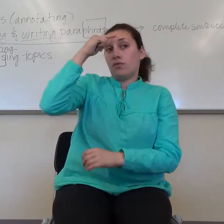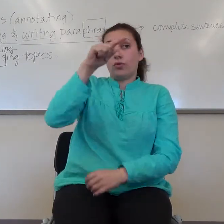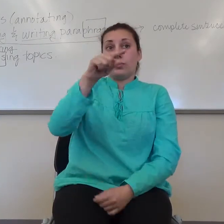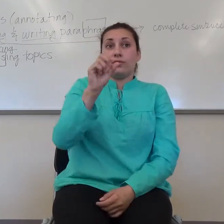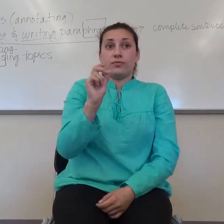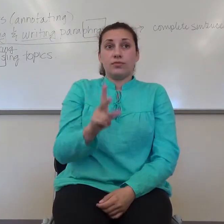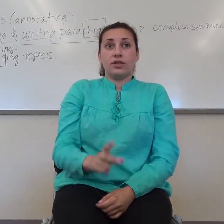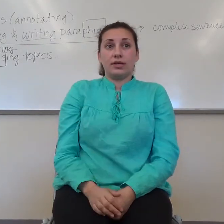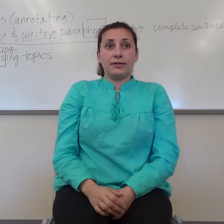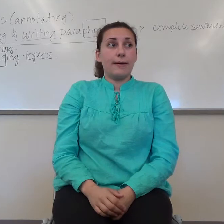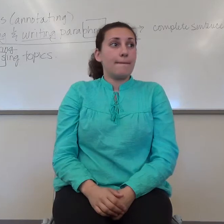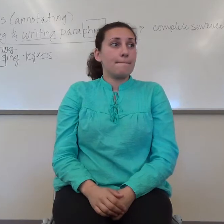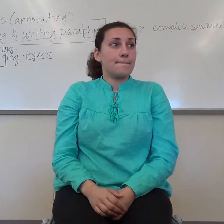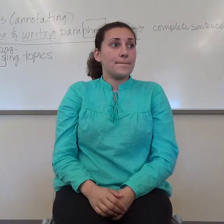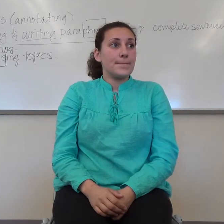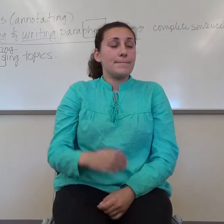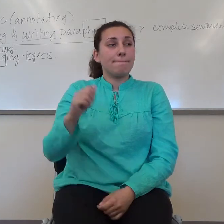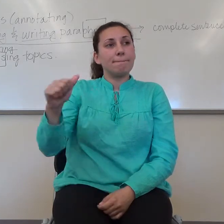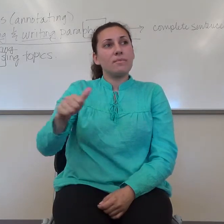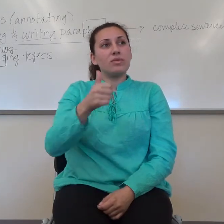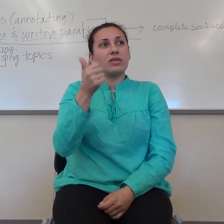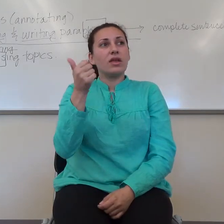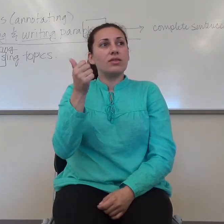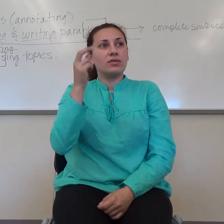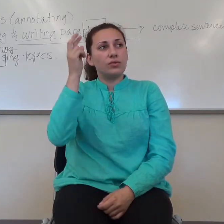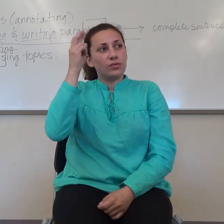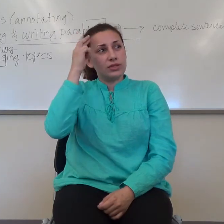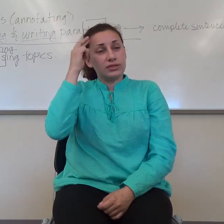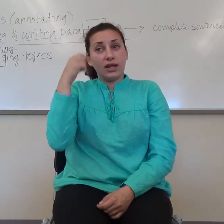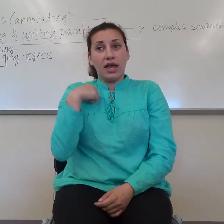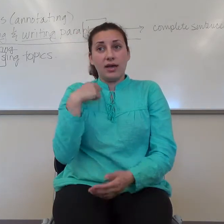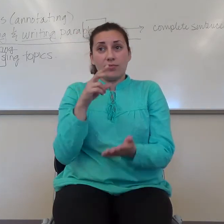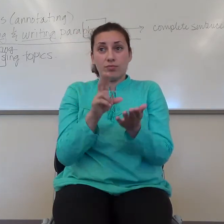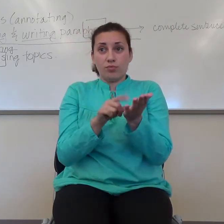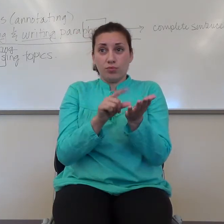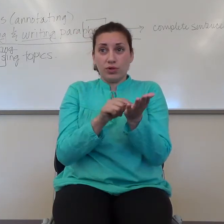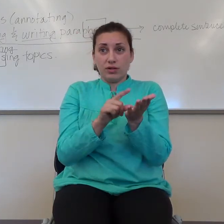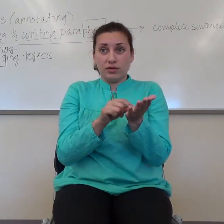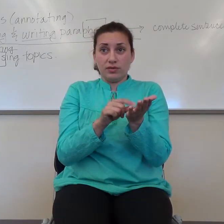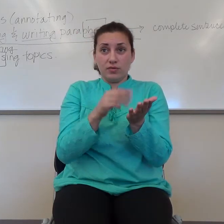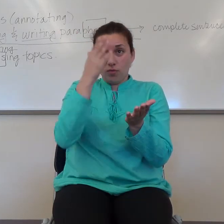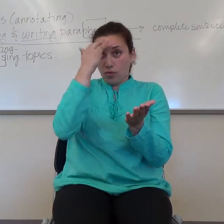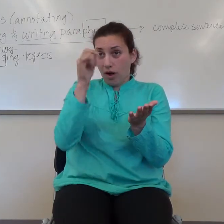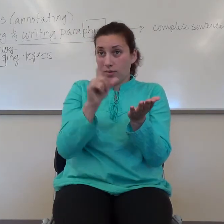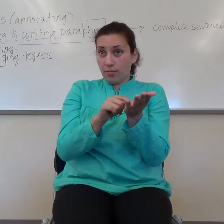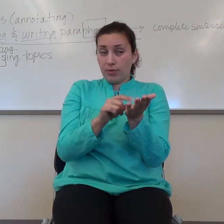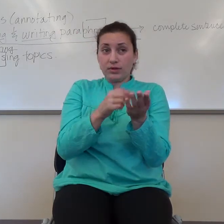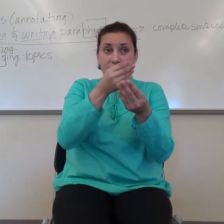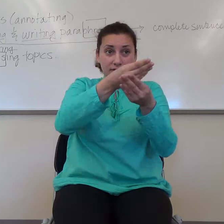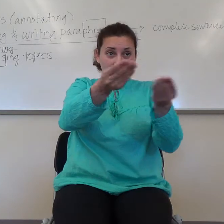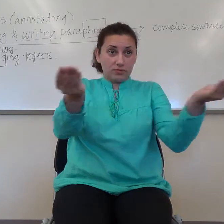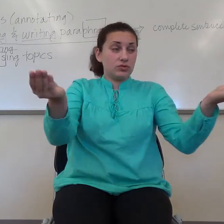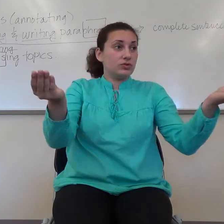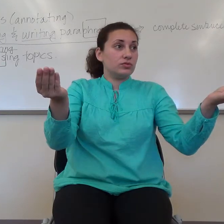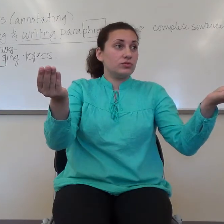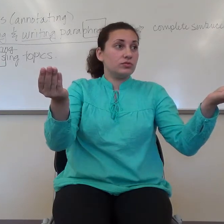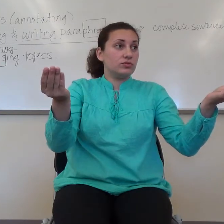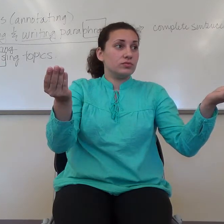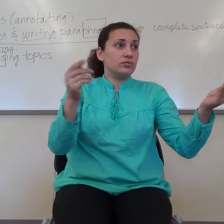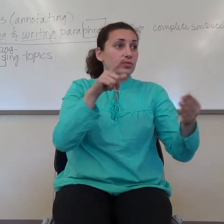Another reason that I print these out and give these to you is that if you look in the book, you can find